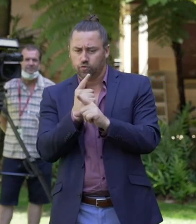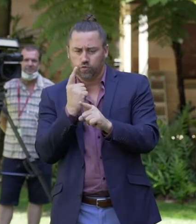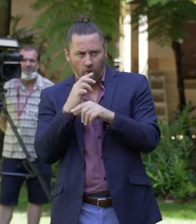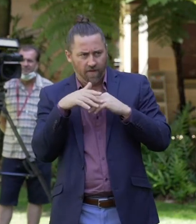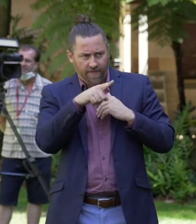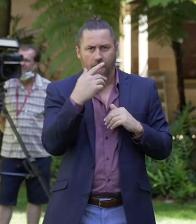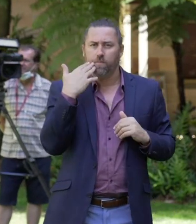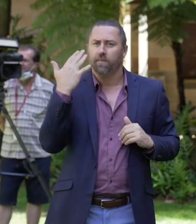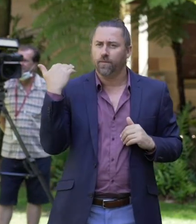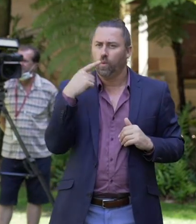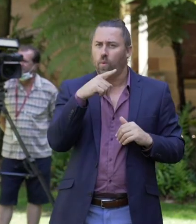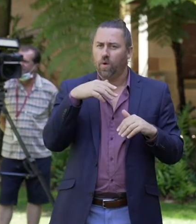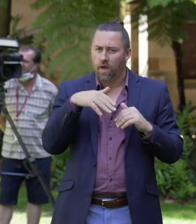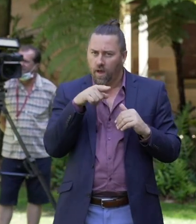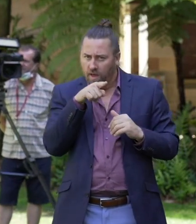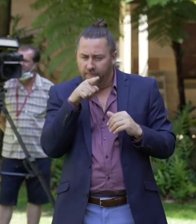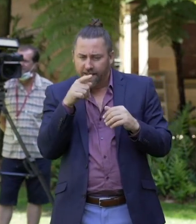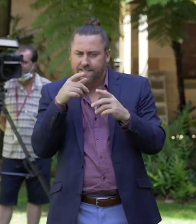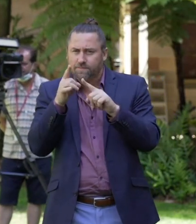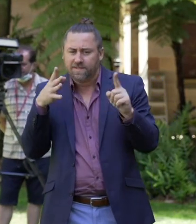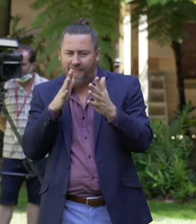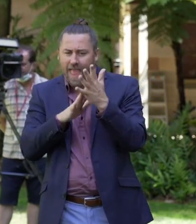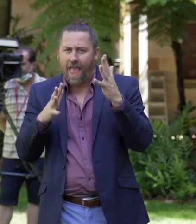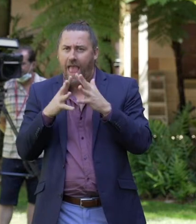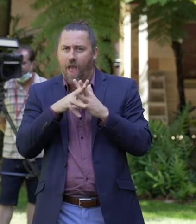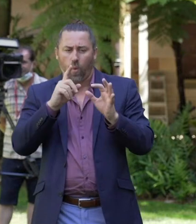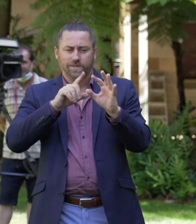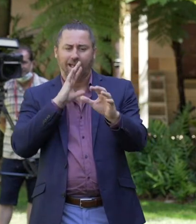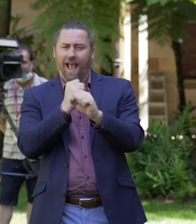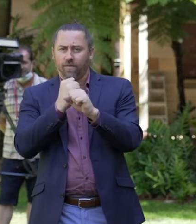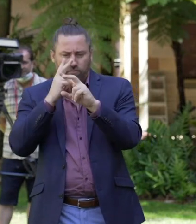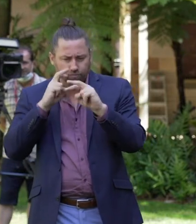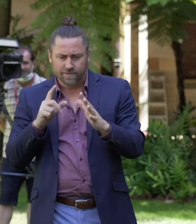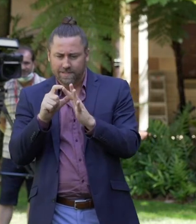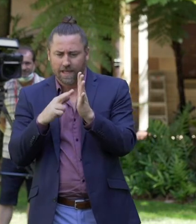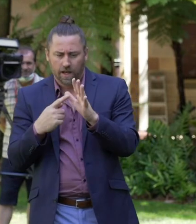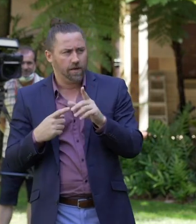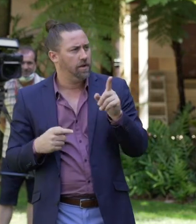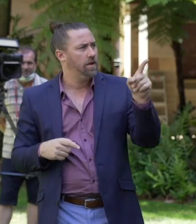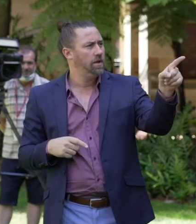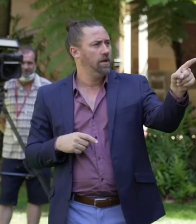those issues, but in relation to your specific issue, I'm happy to talk to the Health Minister.